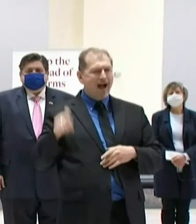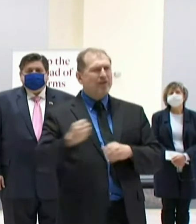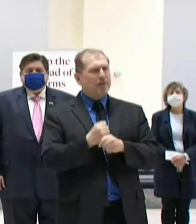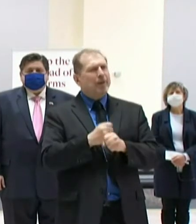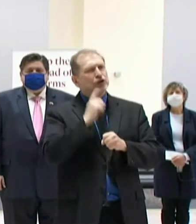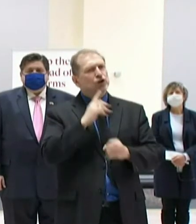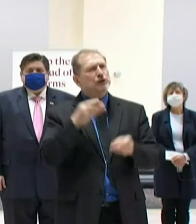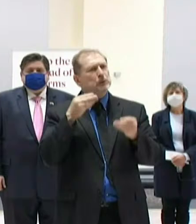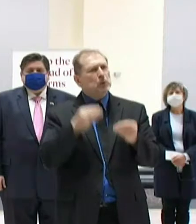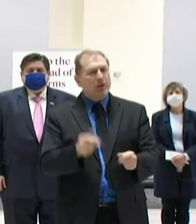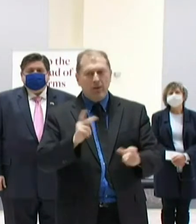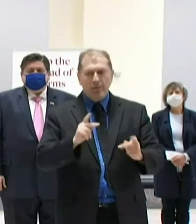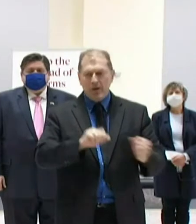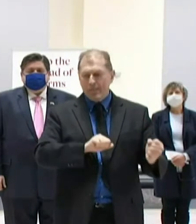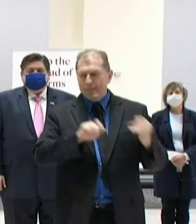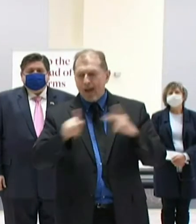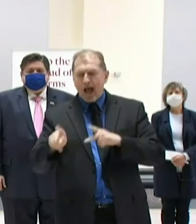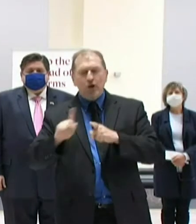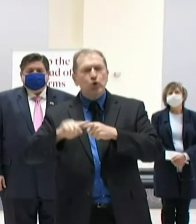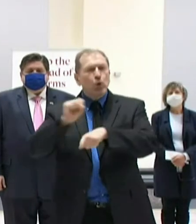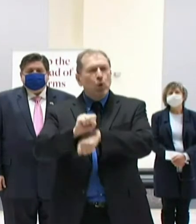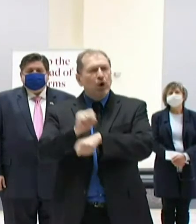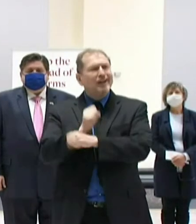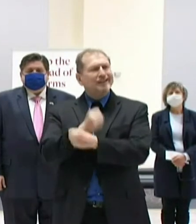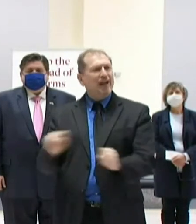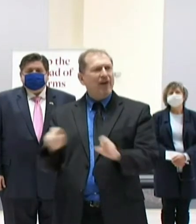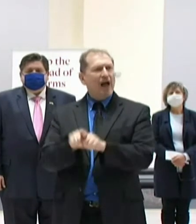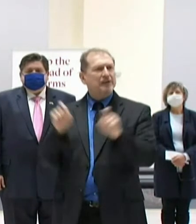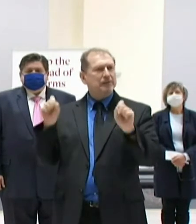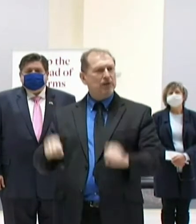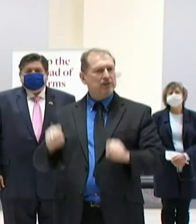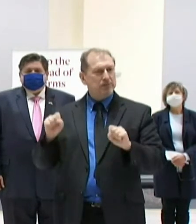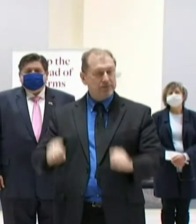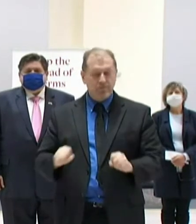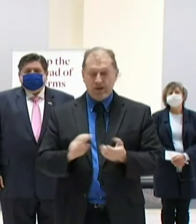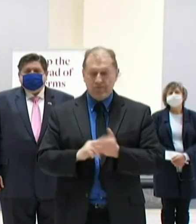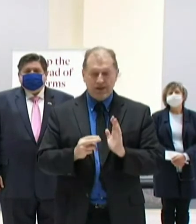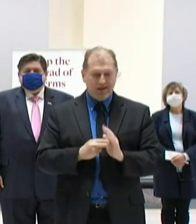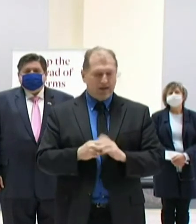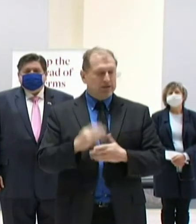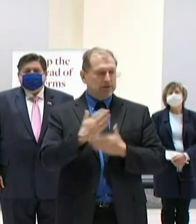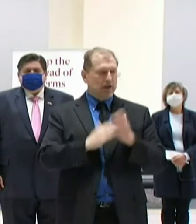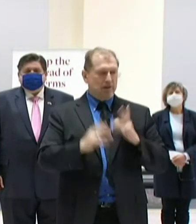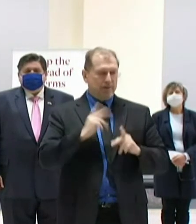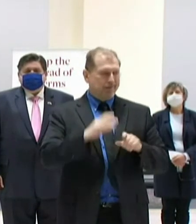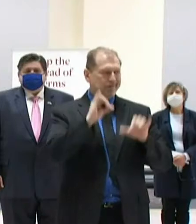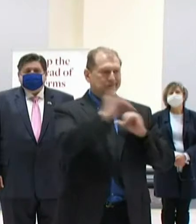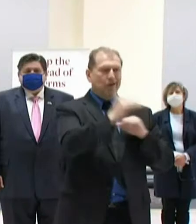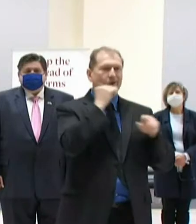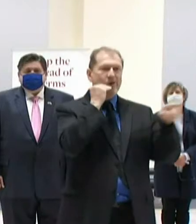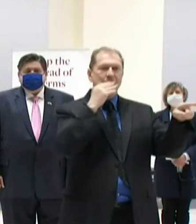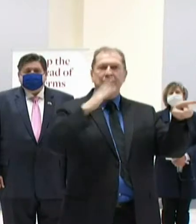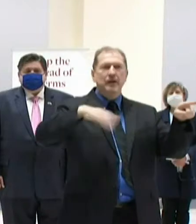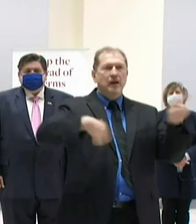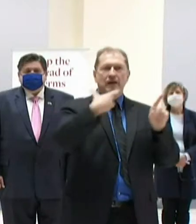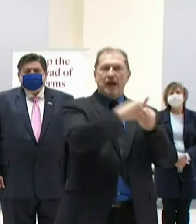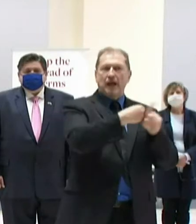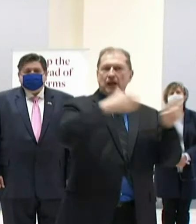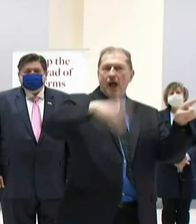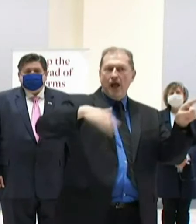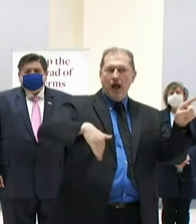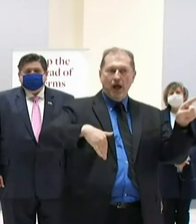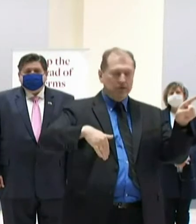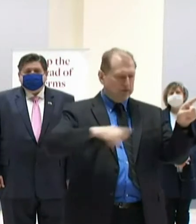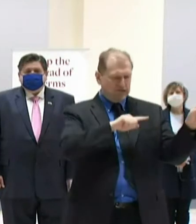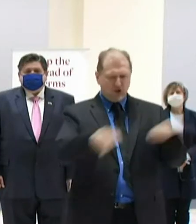as smooth and safe as possible. In-building vaccination sites provide an effective solution to this